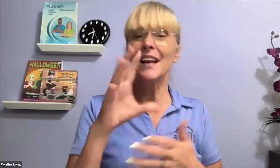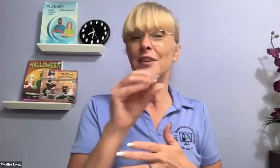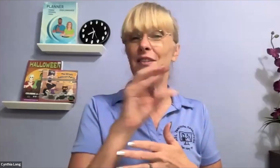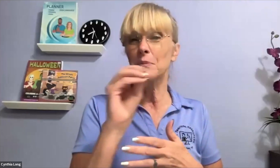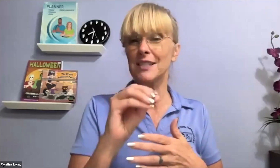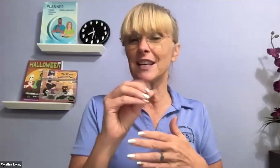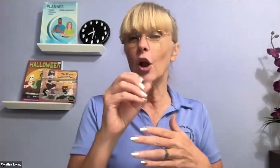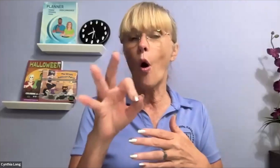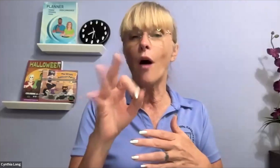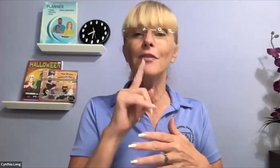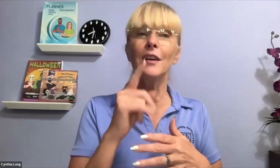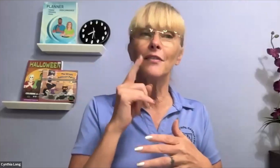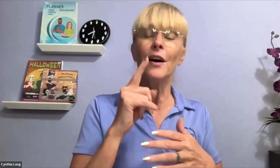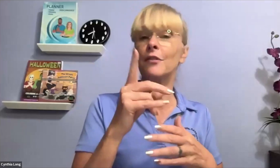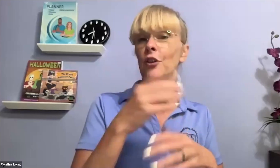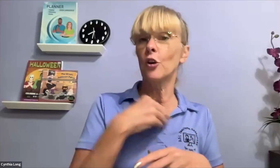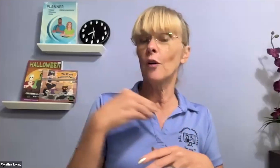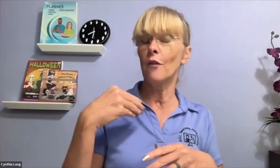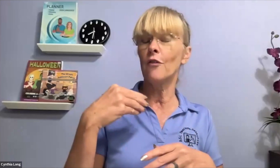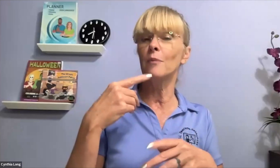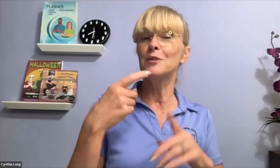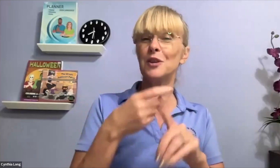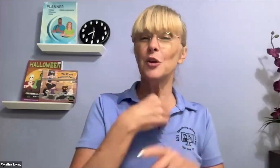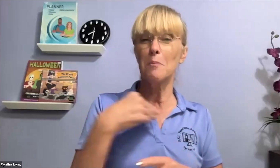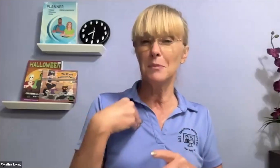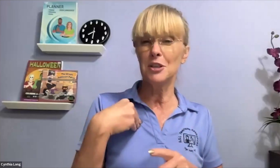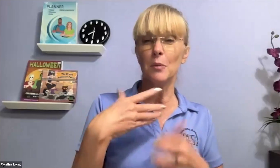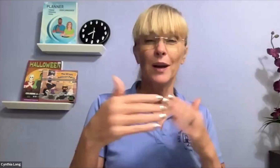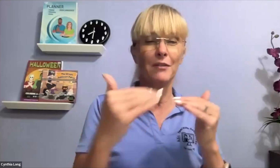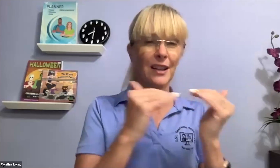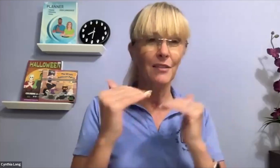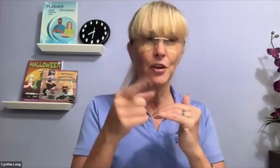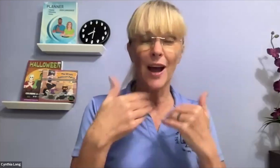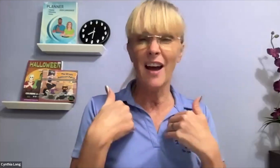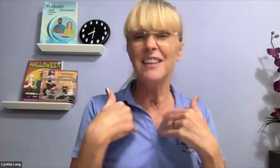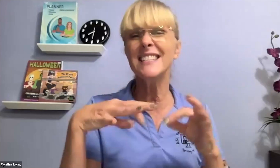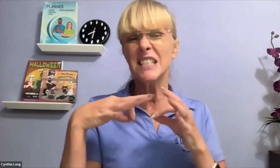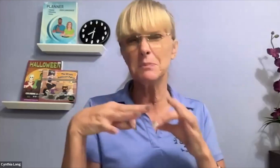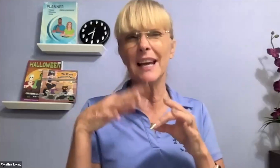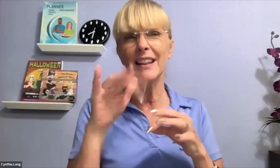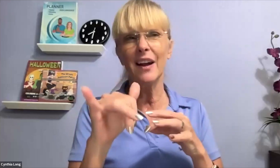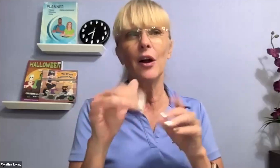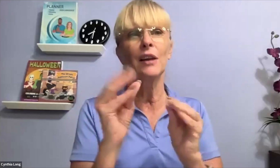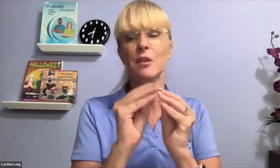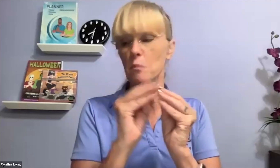like 50% off from doing your membership, whatever level you have. It's explained there even